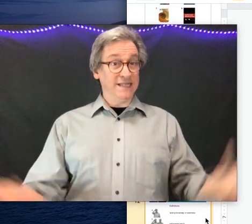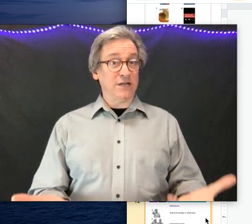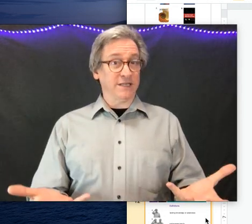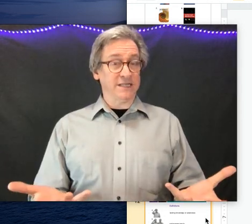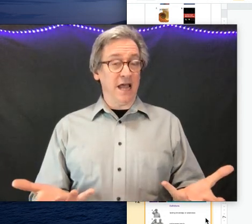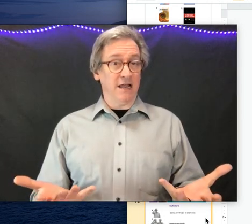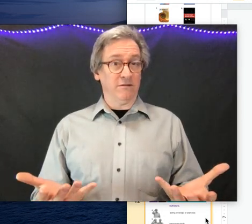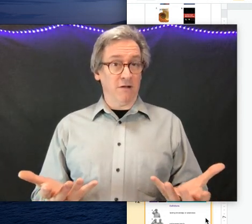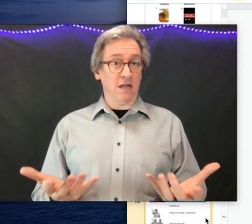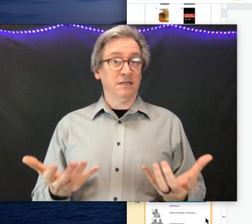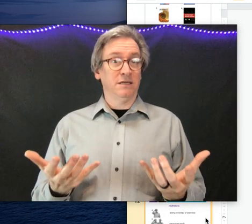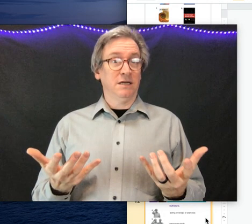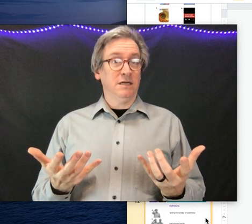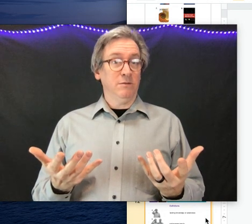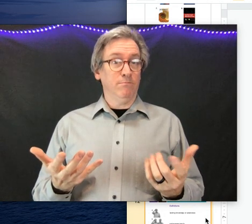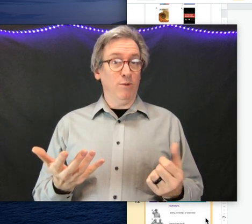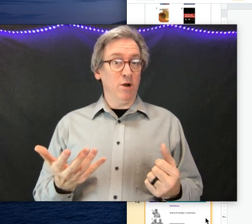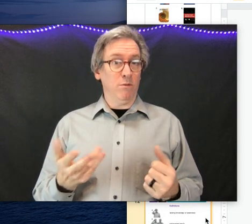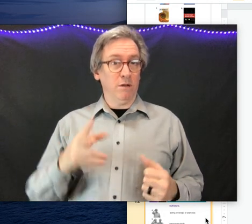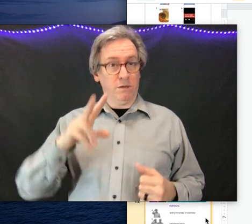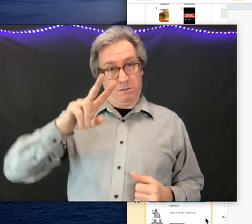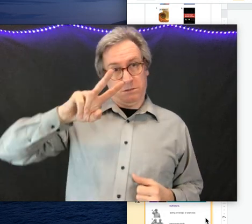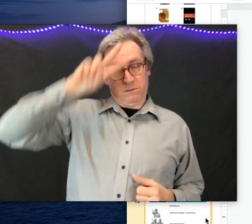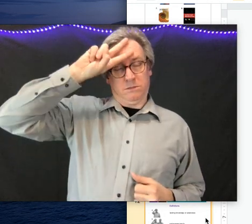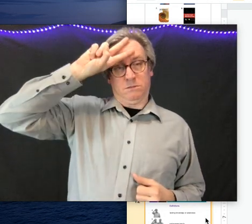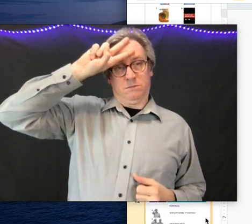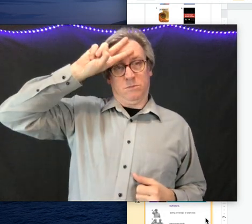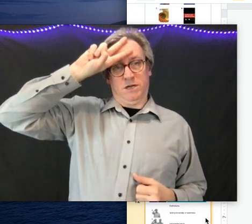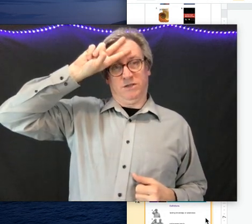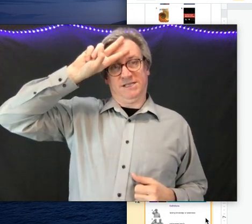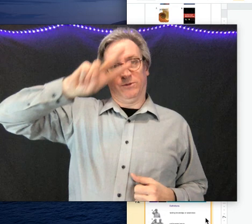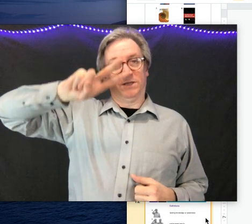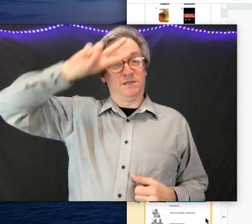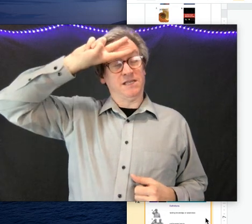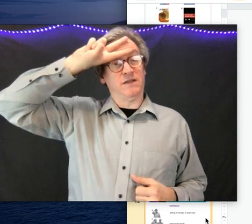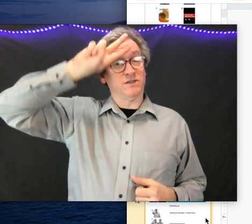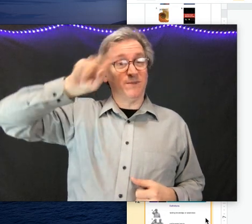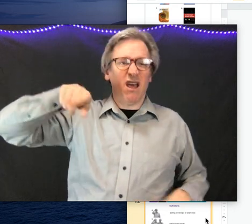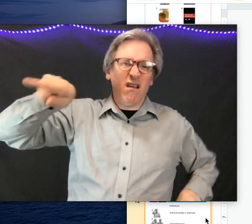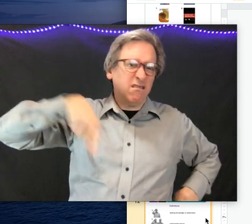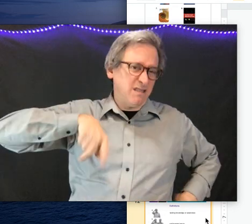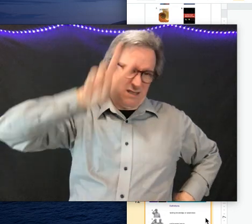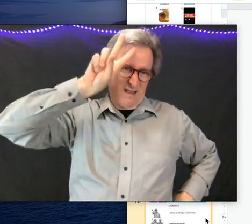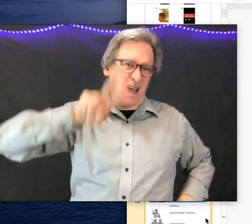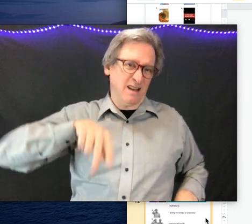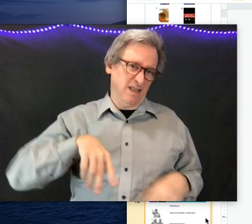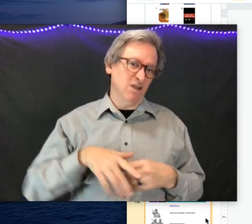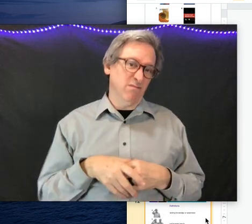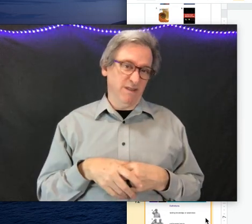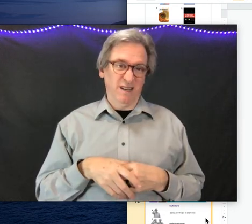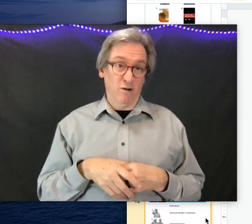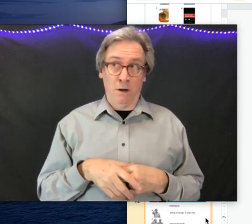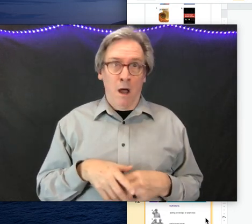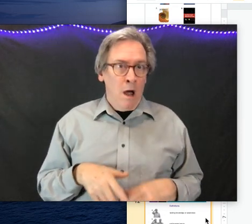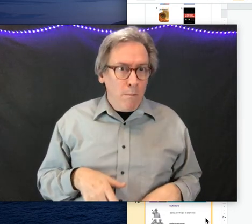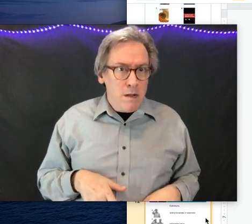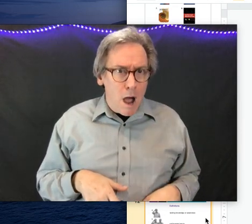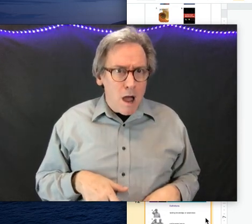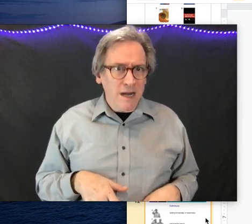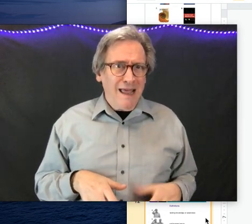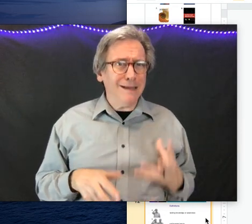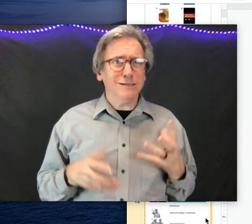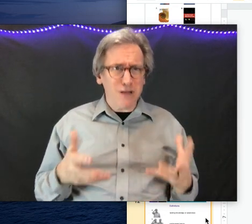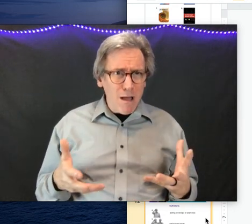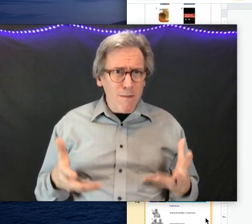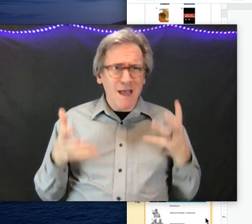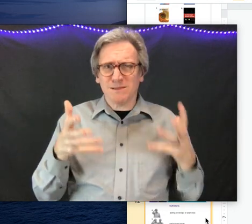we exaggerate the sign, right? But we don't want to do the same thing with sign for stupid. It's kind of stupid, or oh my